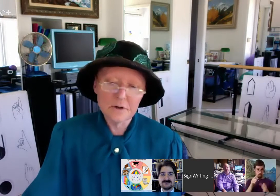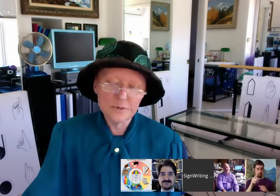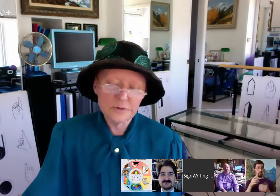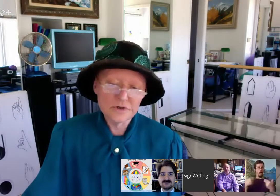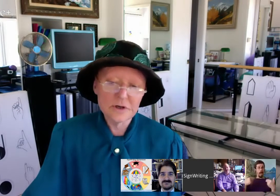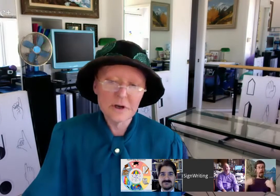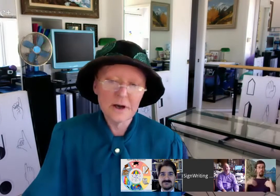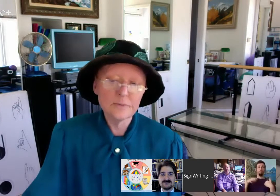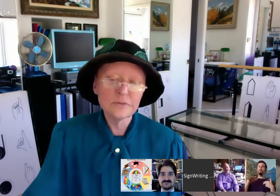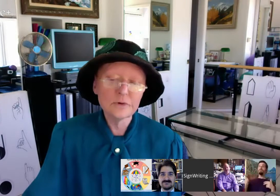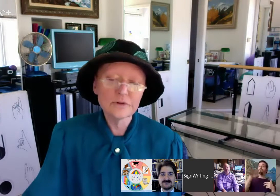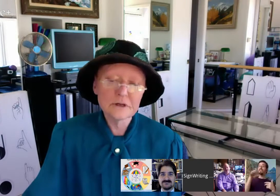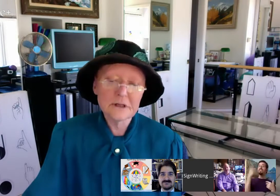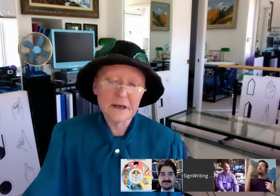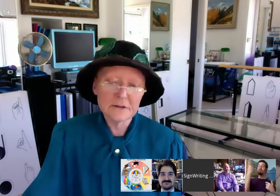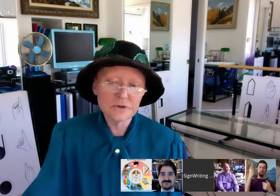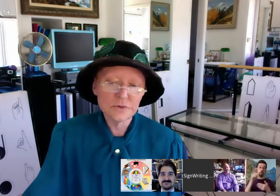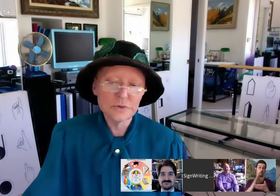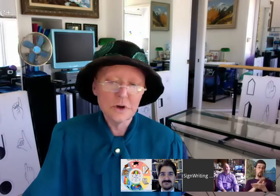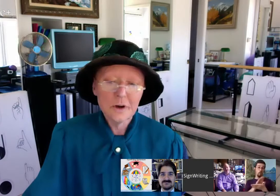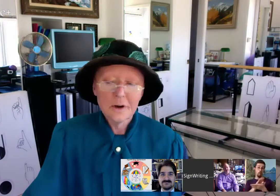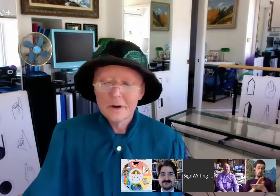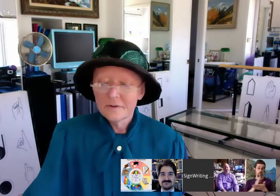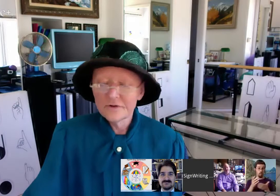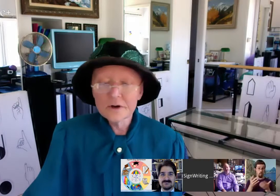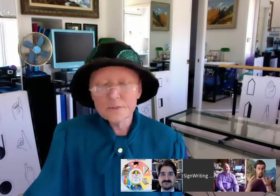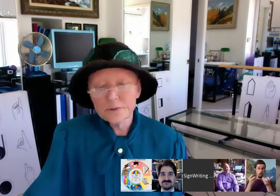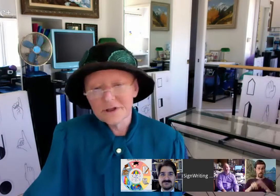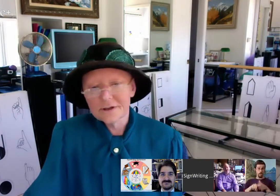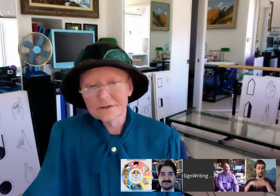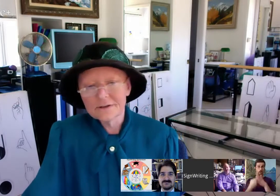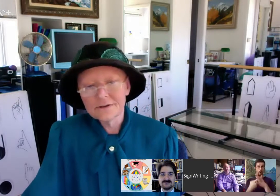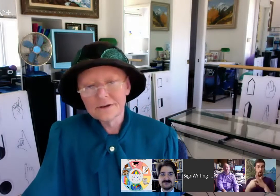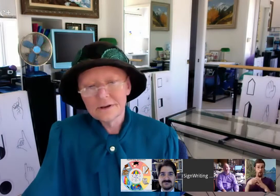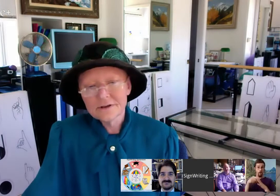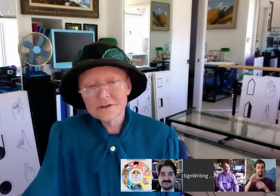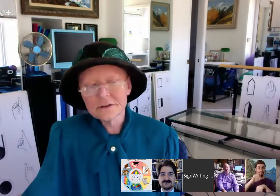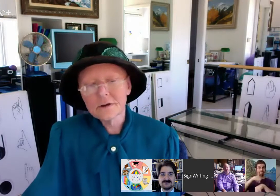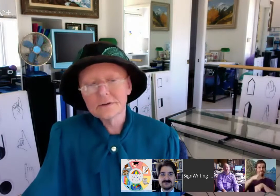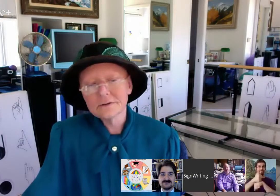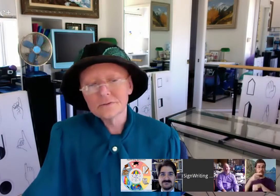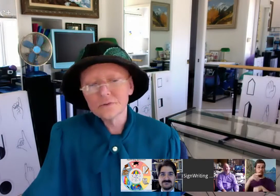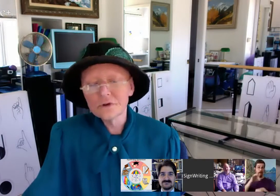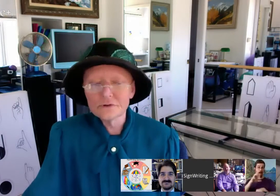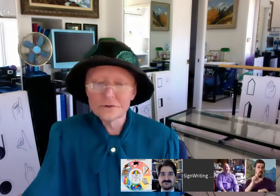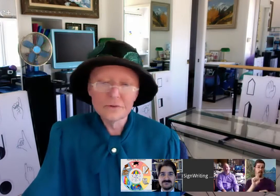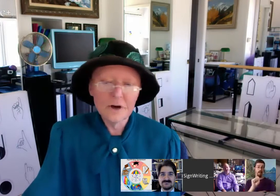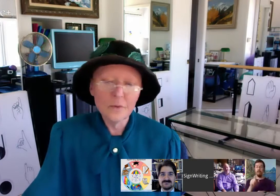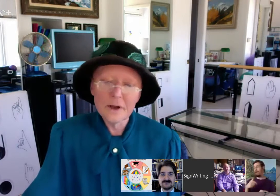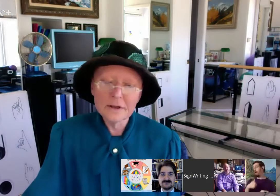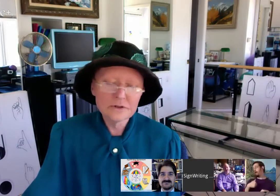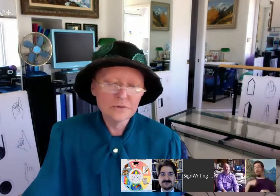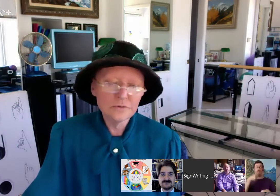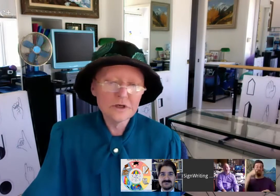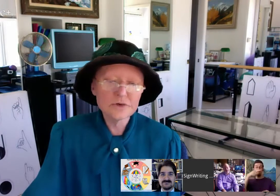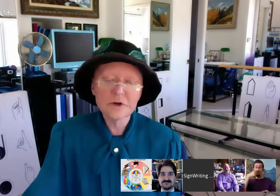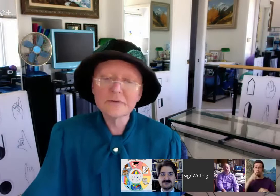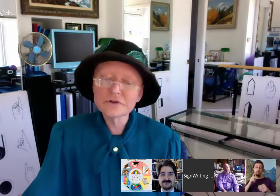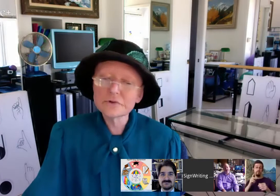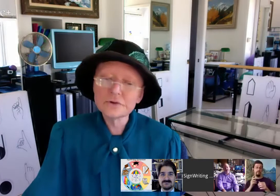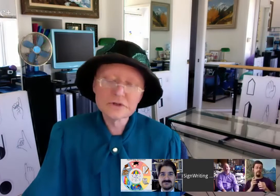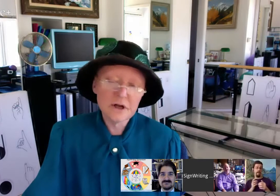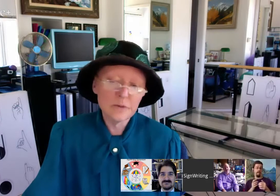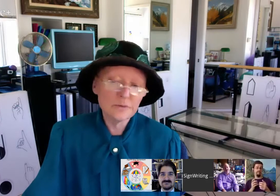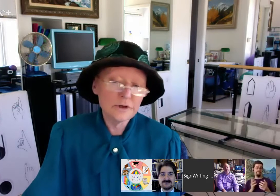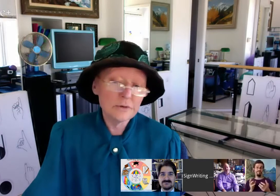like to start approaching? I'd be more than glad to very politely start with you a way to